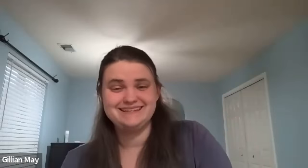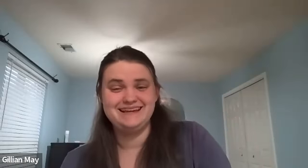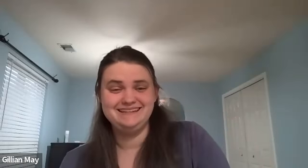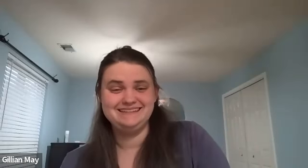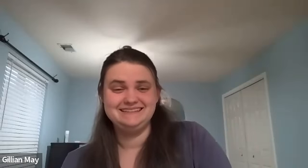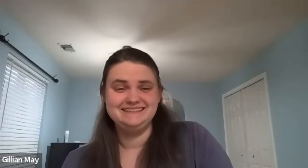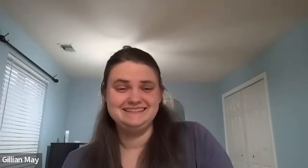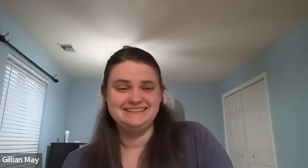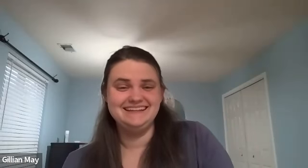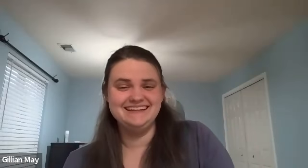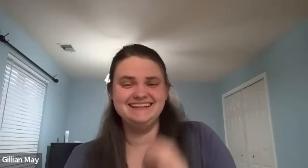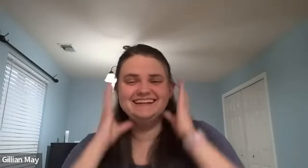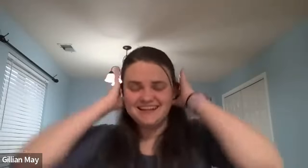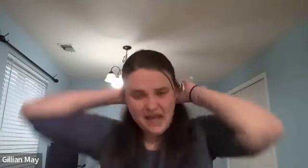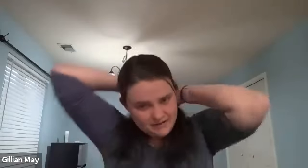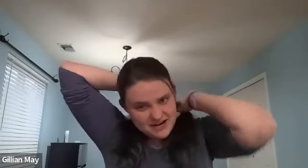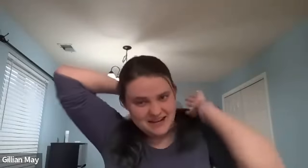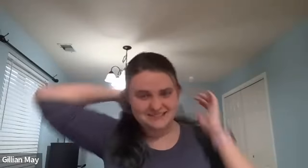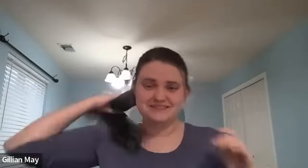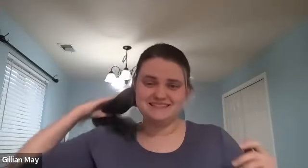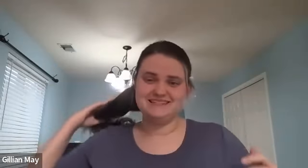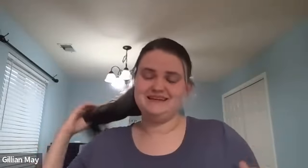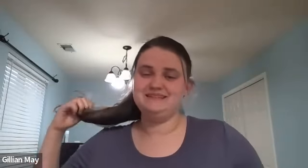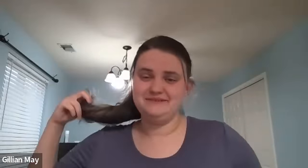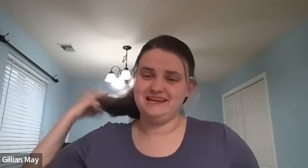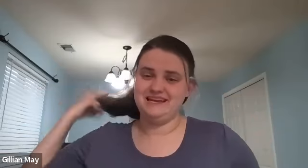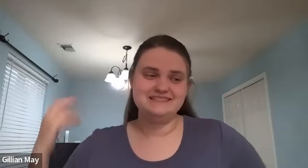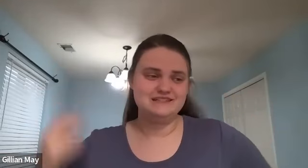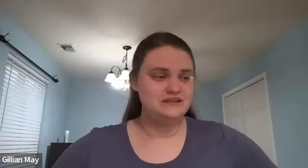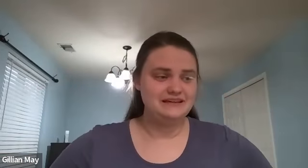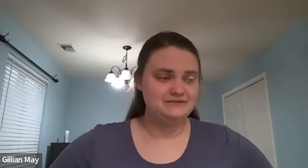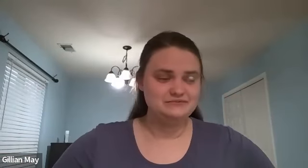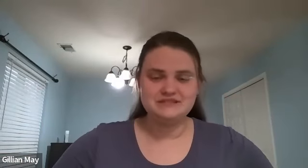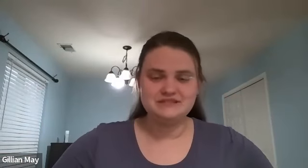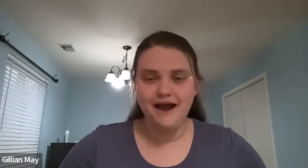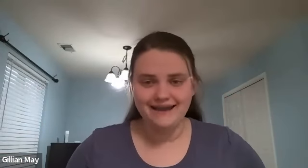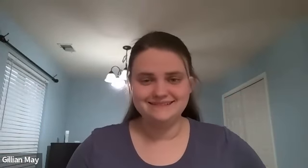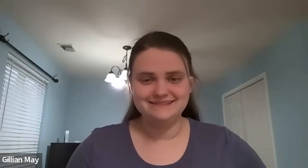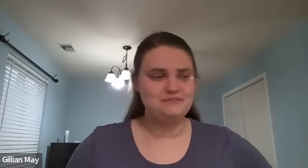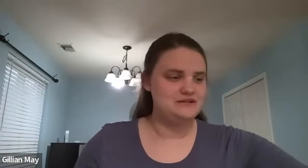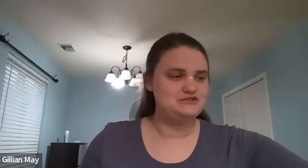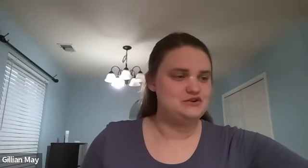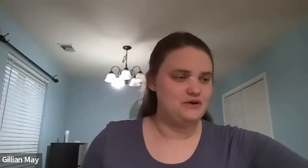say? I'm trying not to make this intimidating because it's not. I promise. There's no